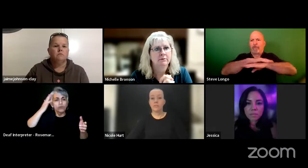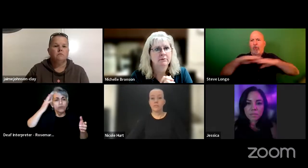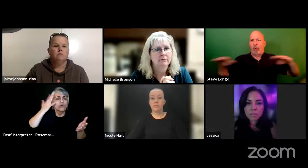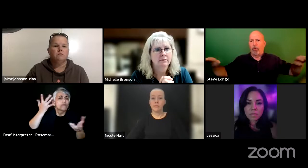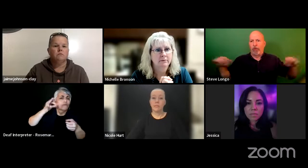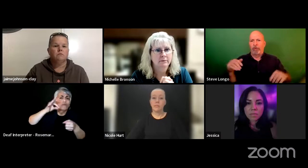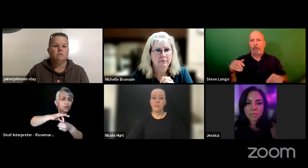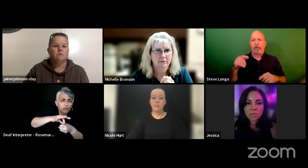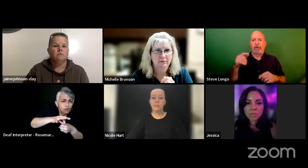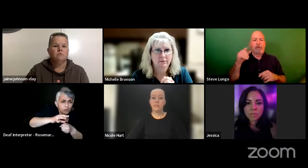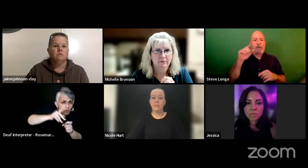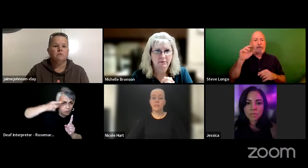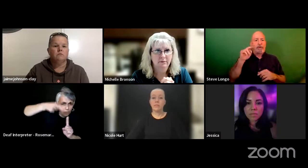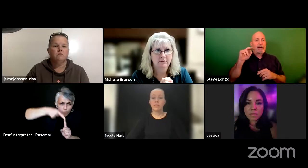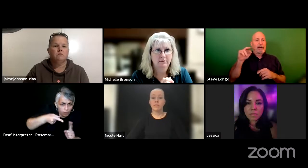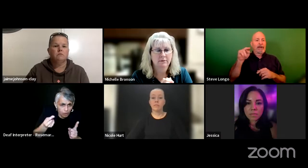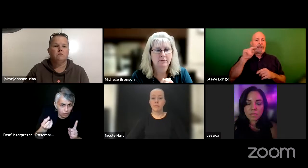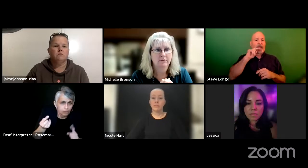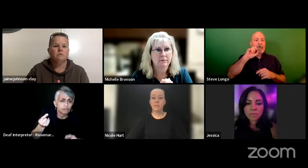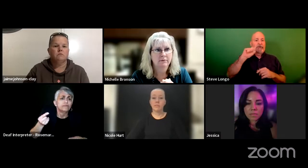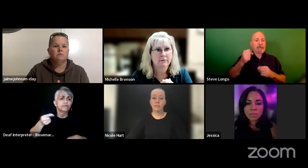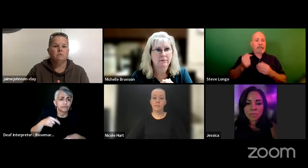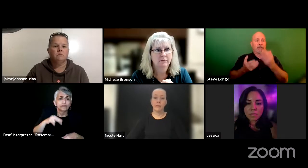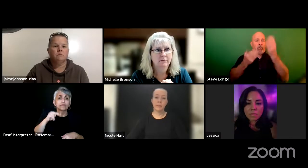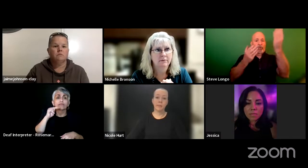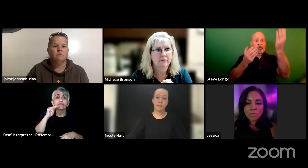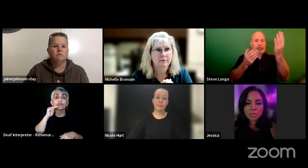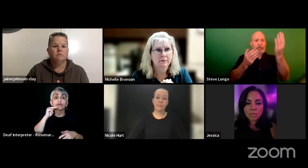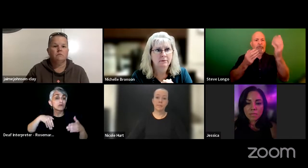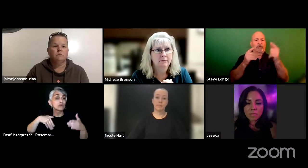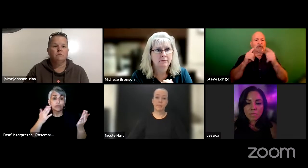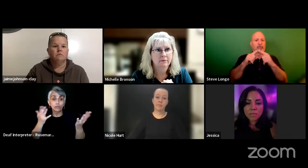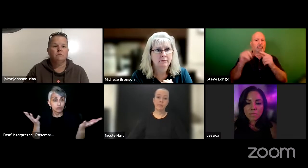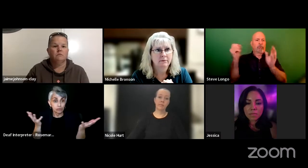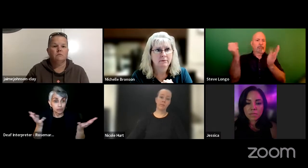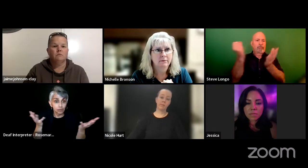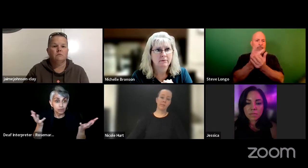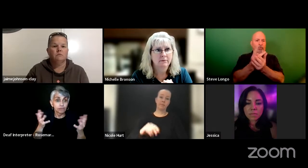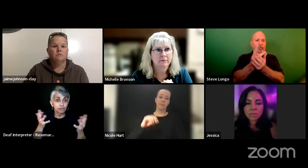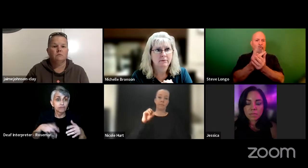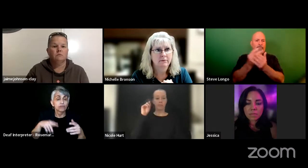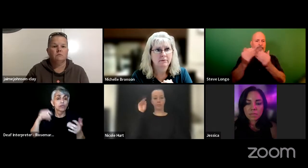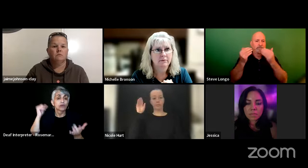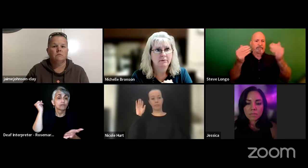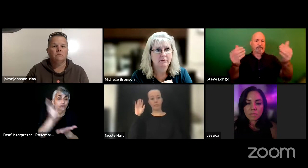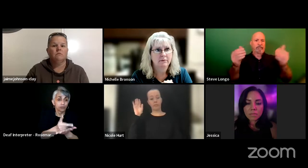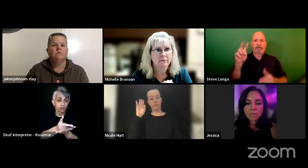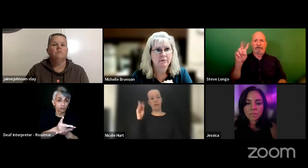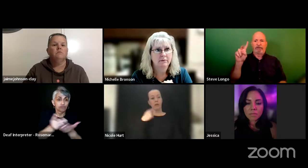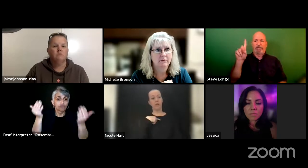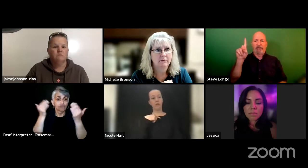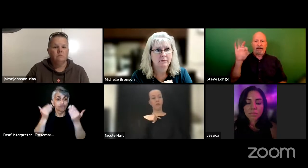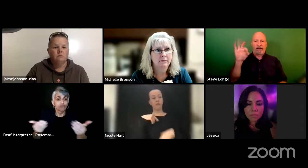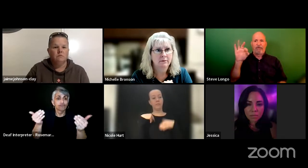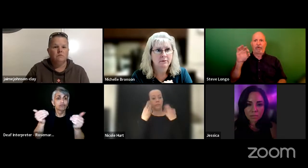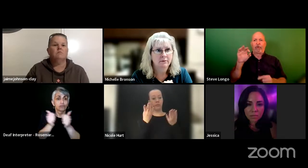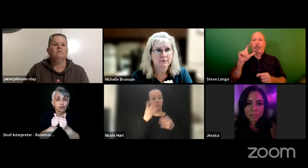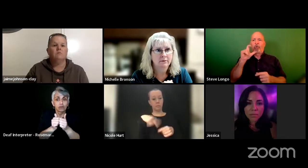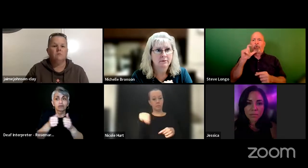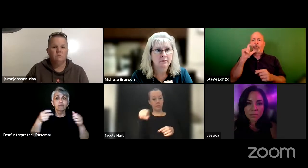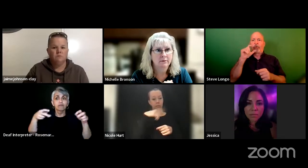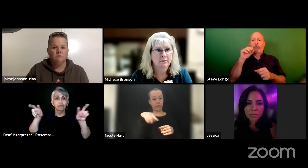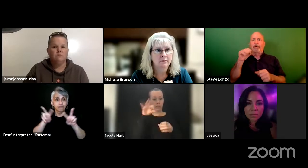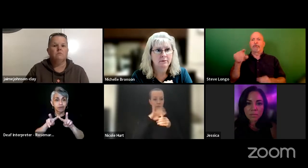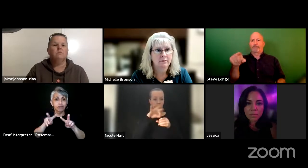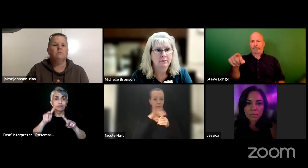That way folks know what the actual motion is that's on the floor. So Nicole's motion was to approve